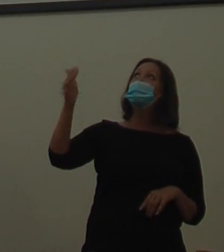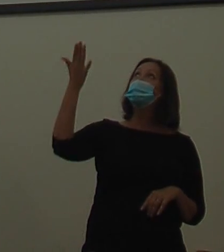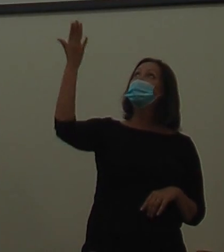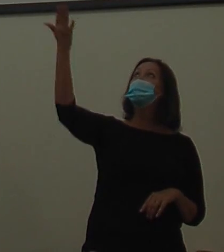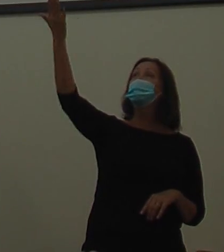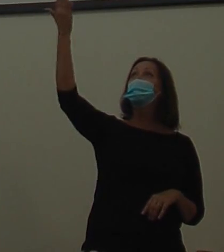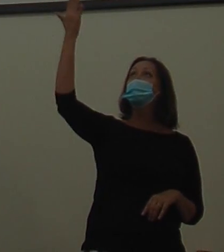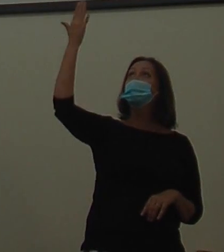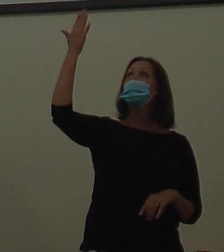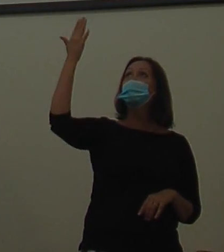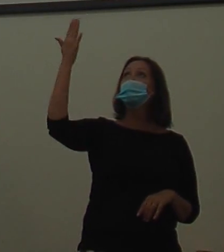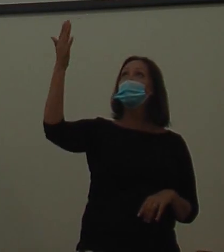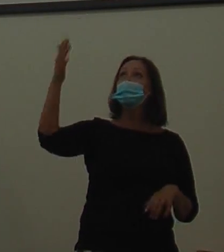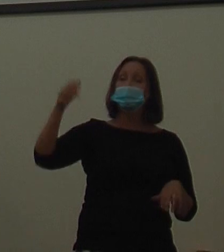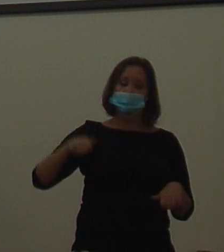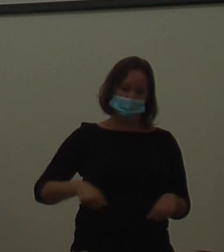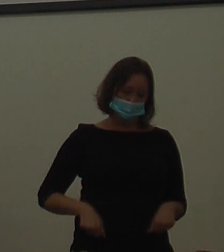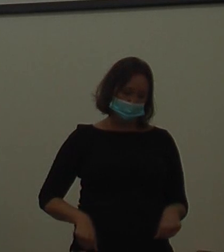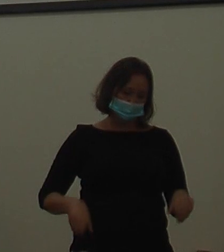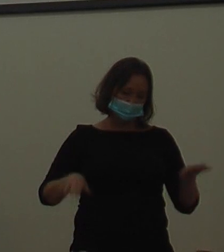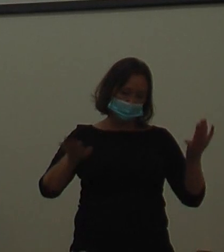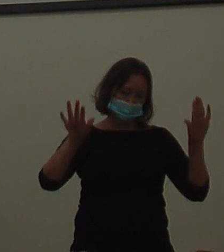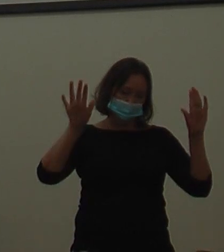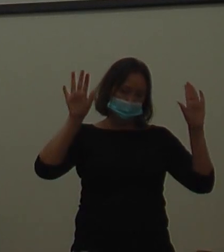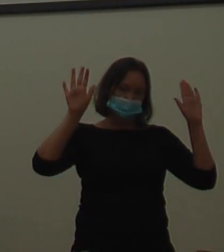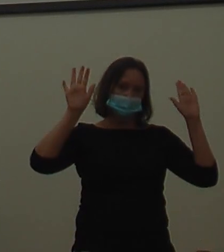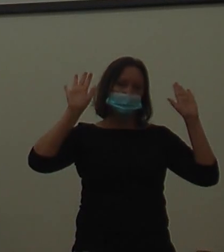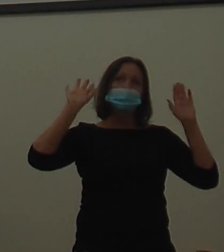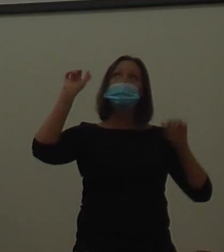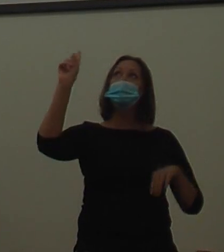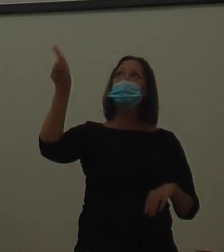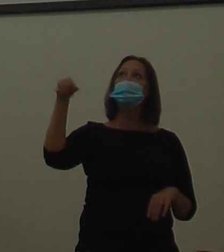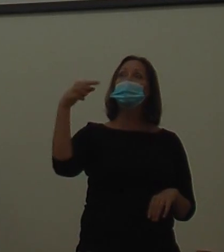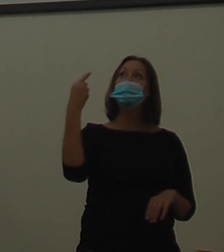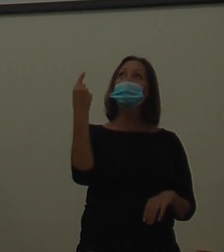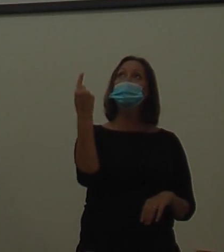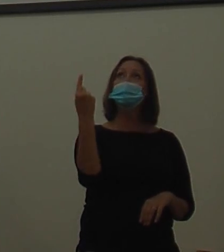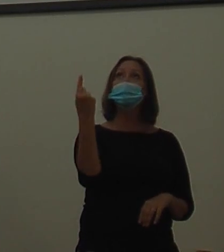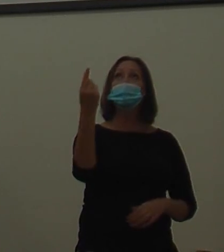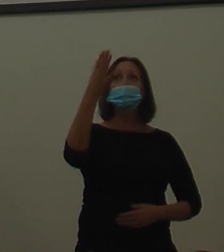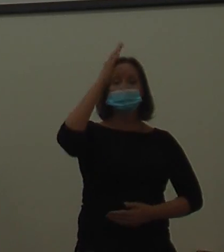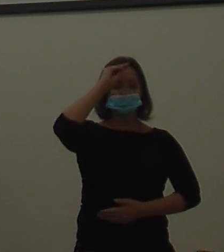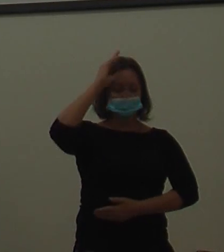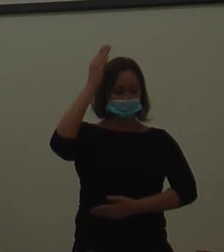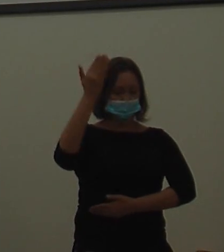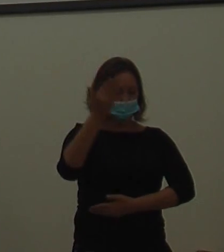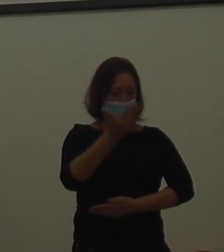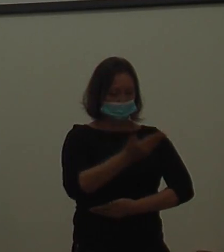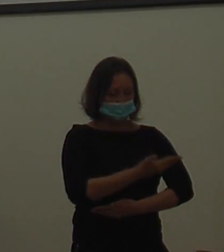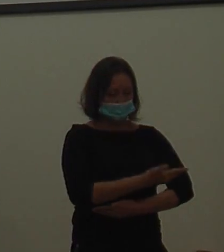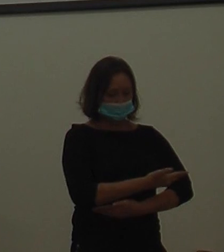measure, that He should give His